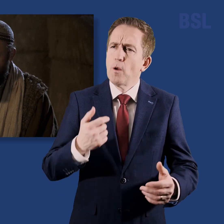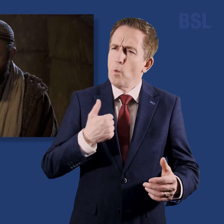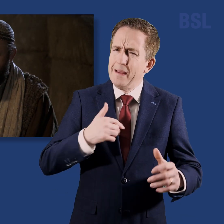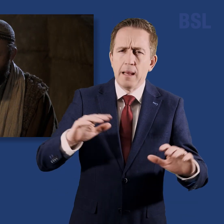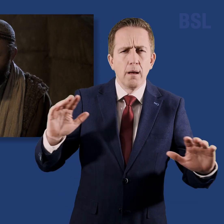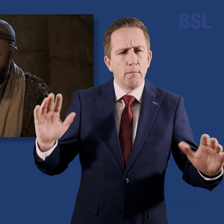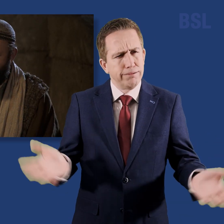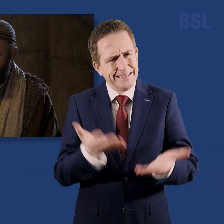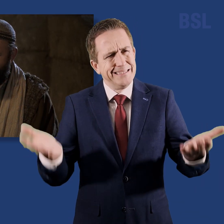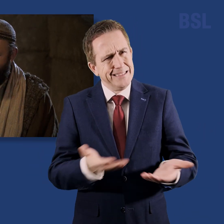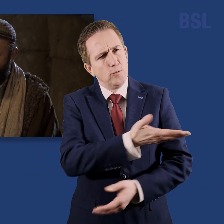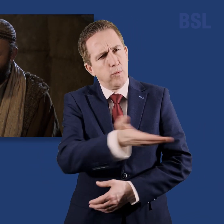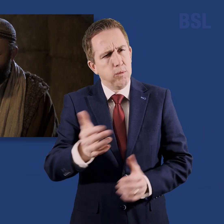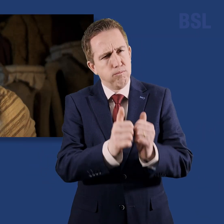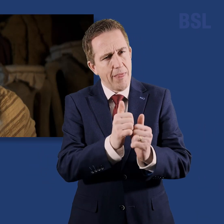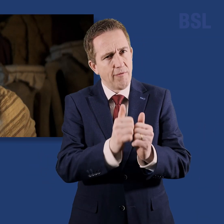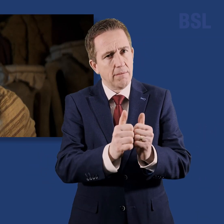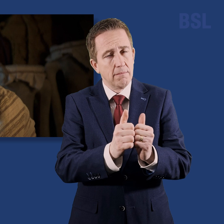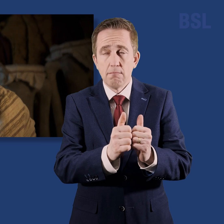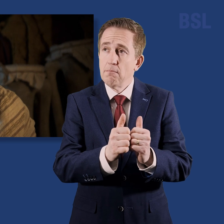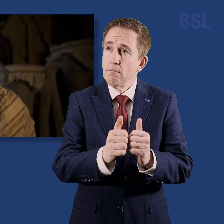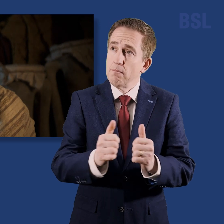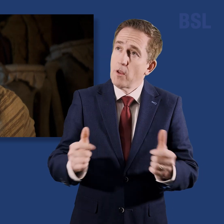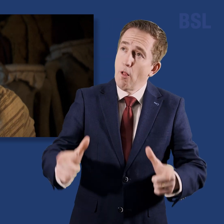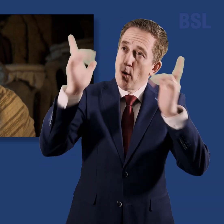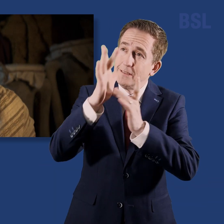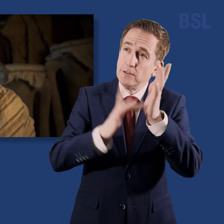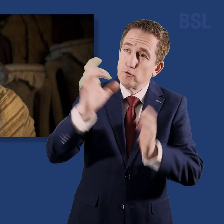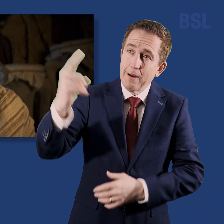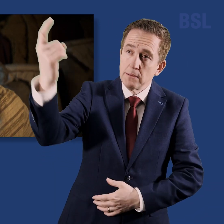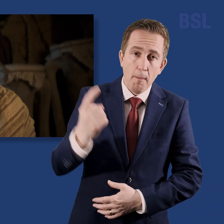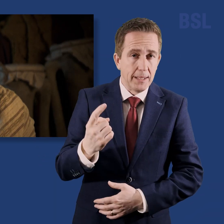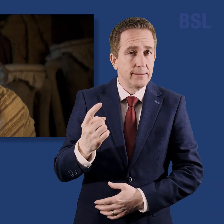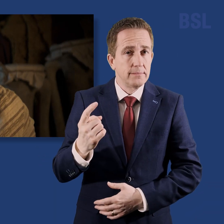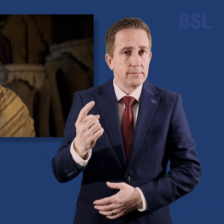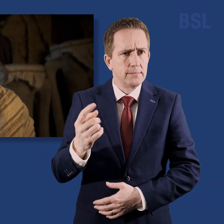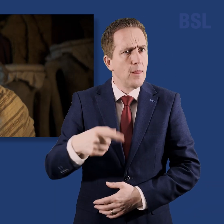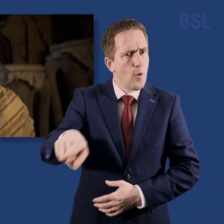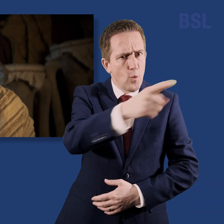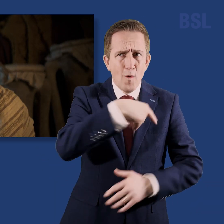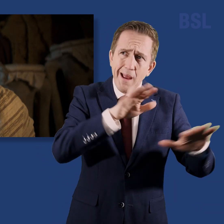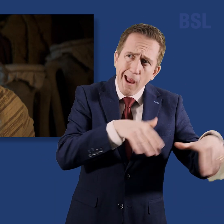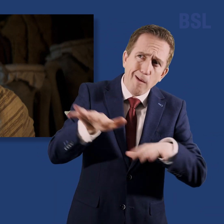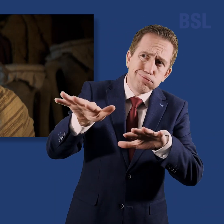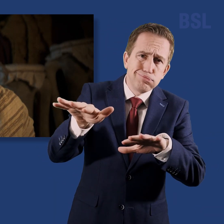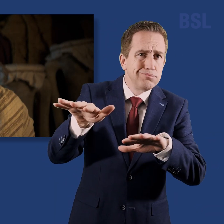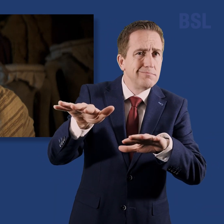Now we beseech you, brethren, by the coming of our Lord Jesus Christ, and by our gathering together unto him,